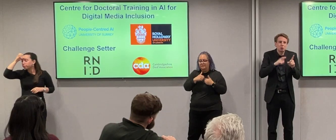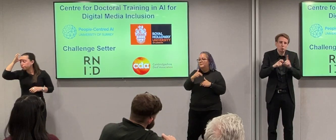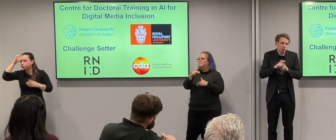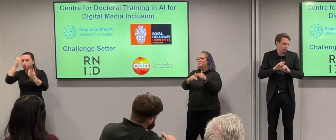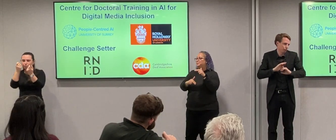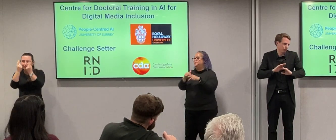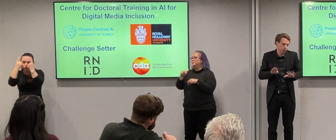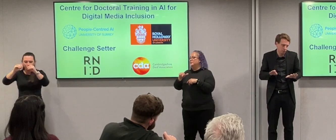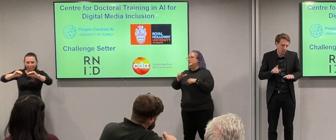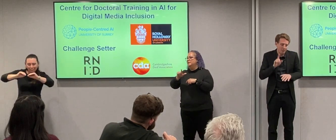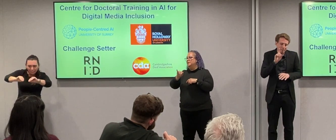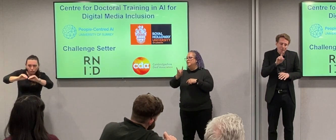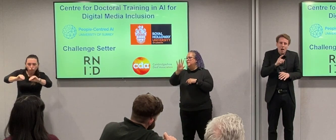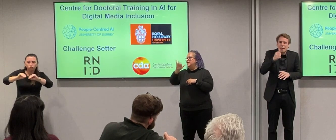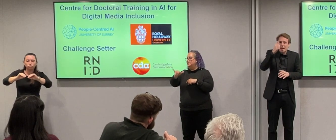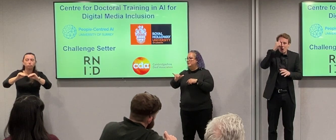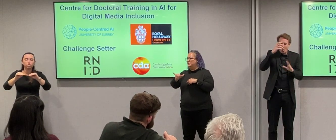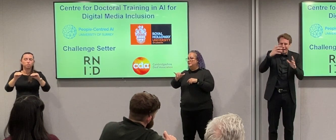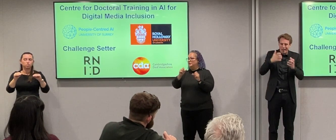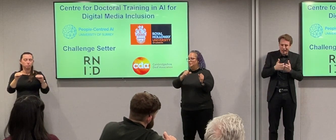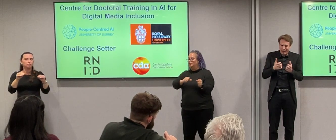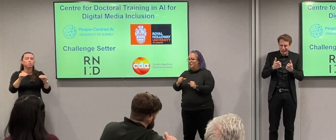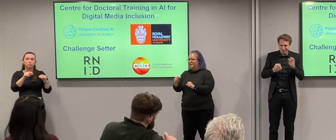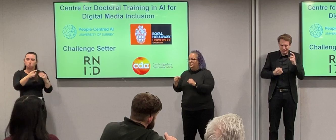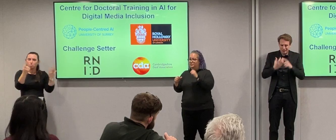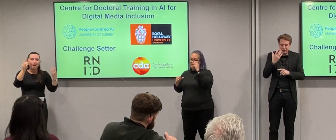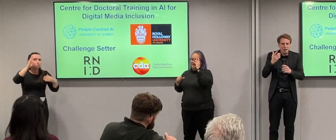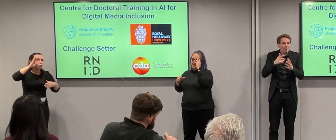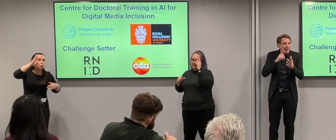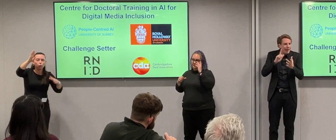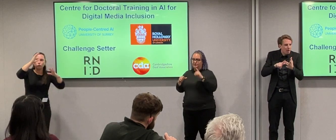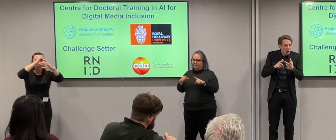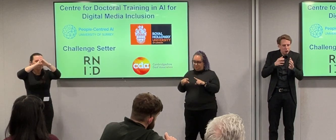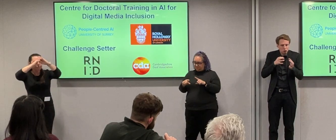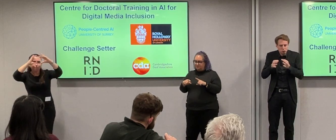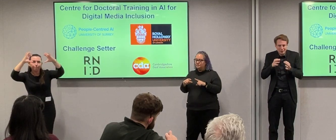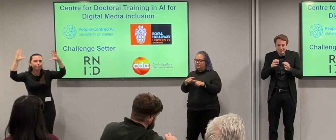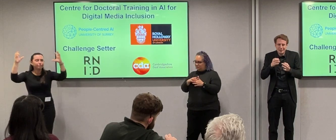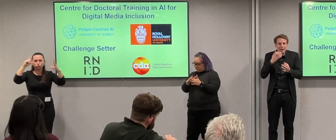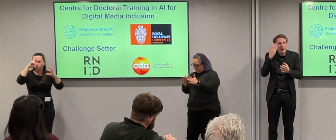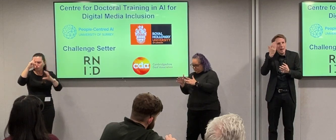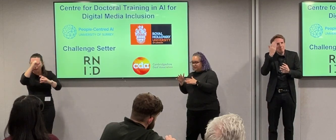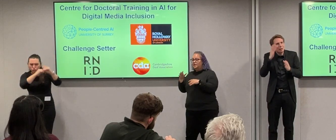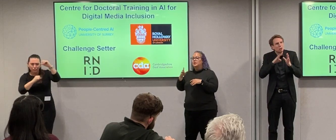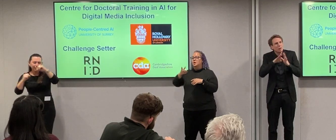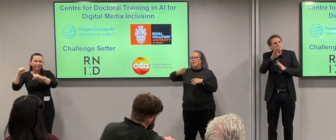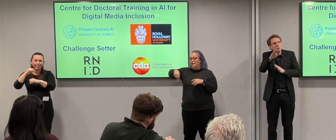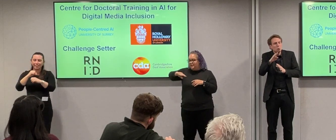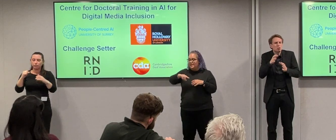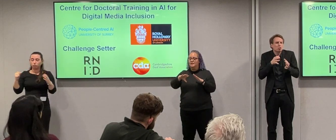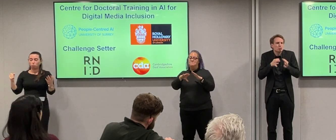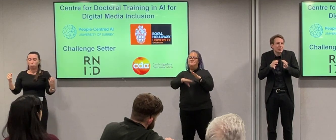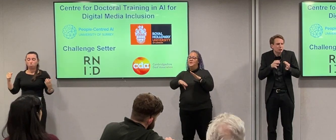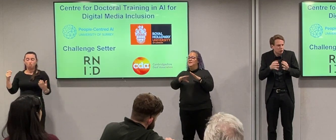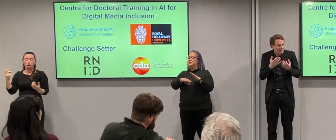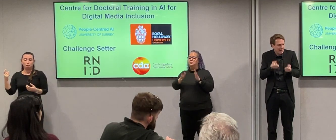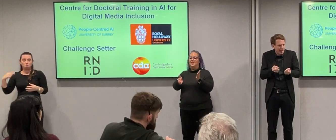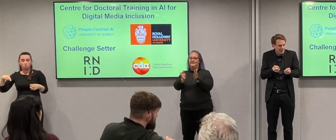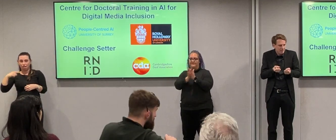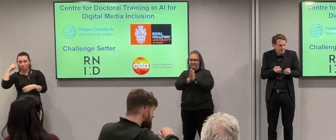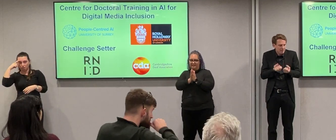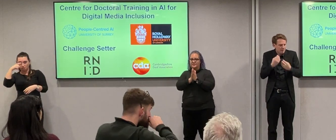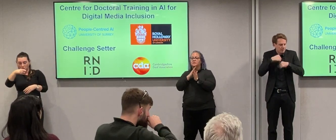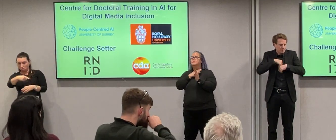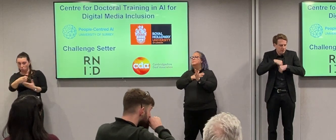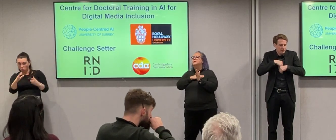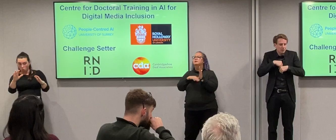literacy strategies, building imaginative future strategies. And they, basically what we ask them to do is to find out what's